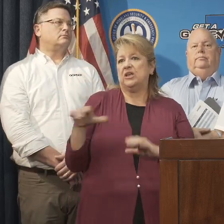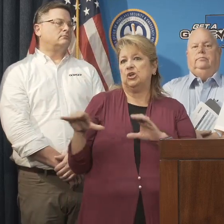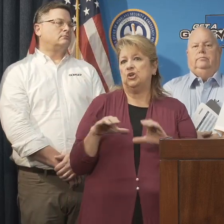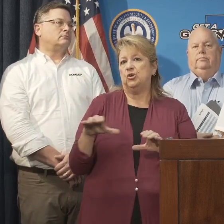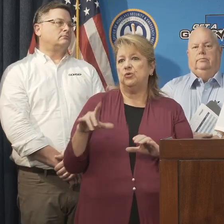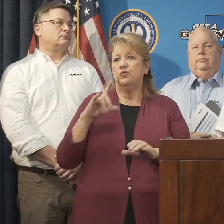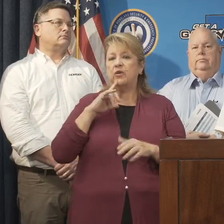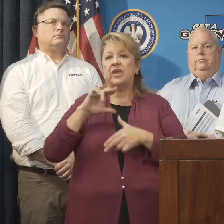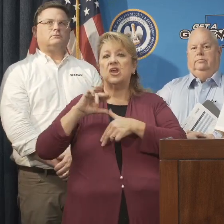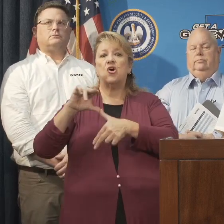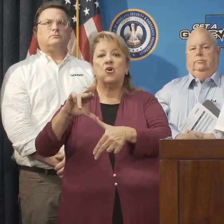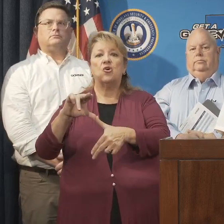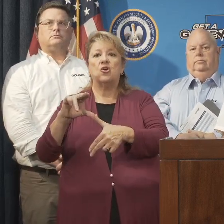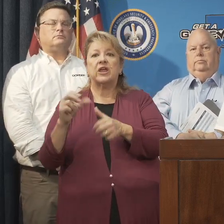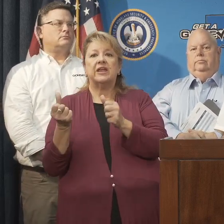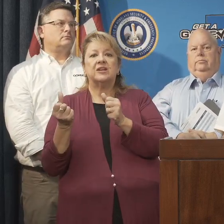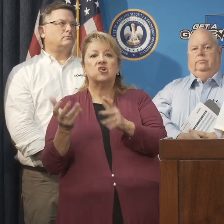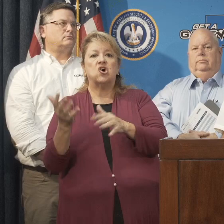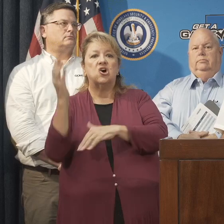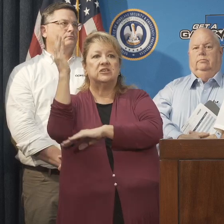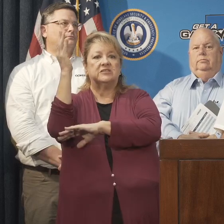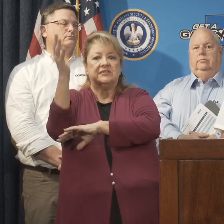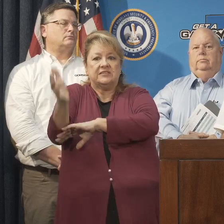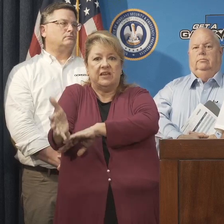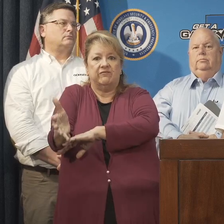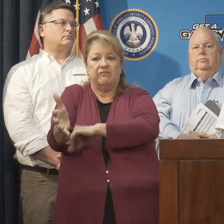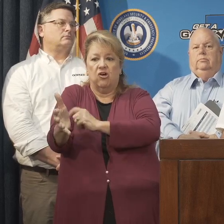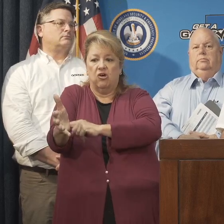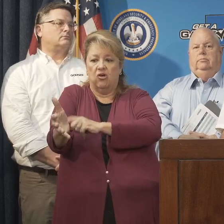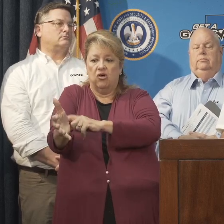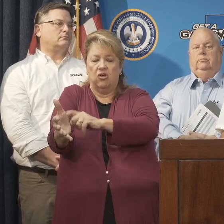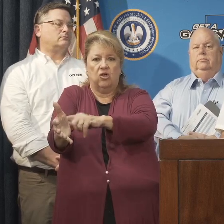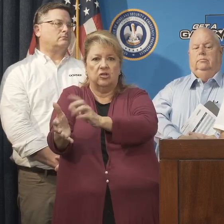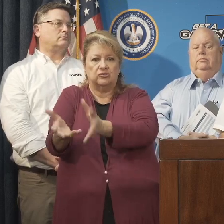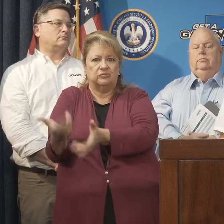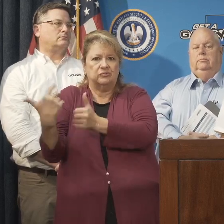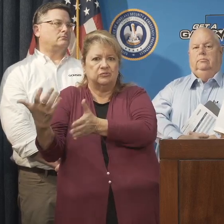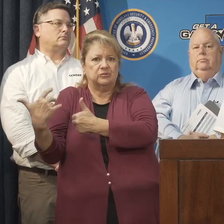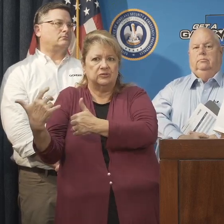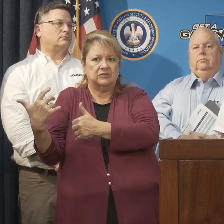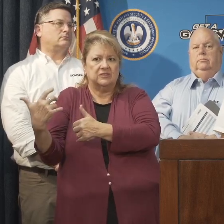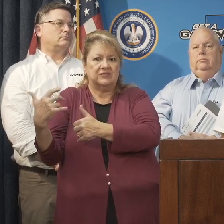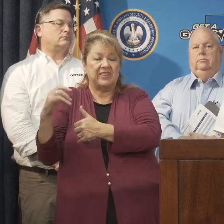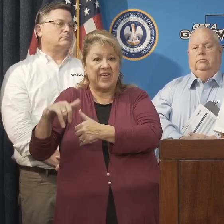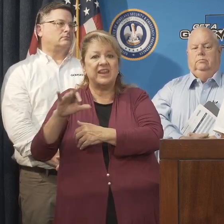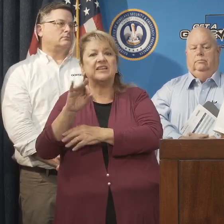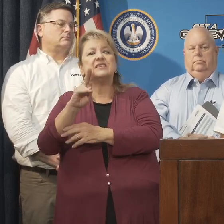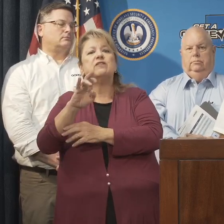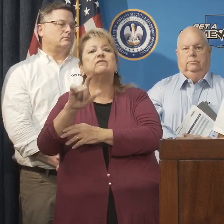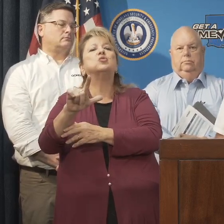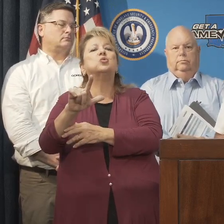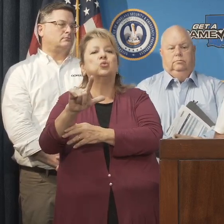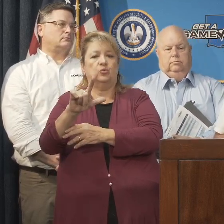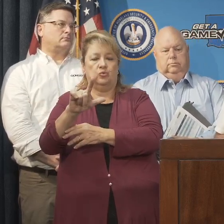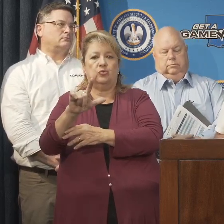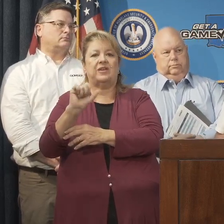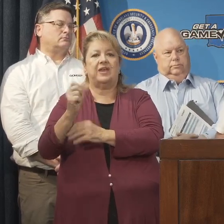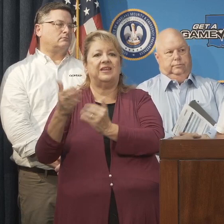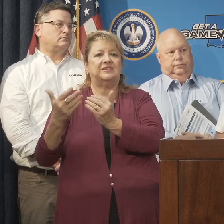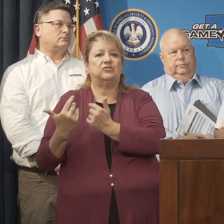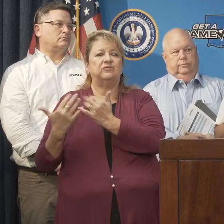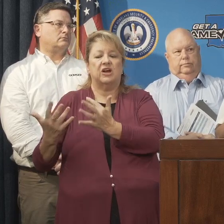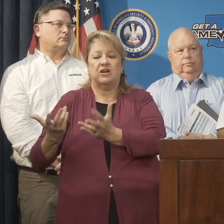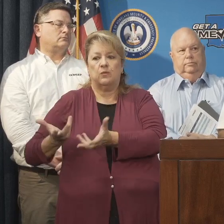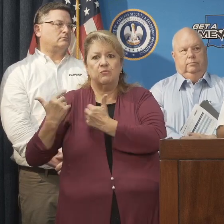that hurricane-caused deadfall to reduce that fuel source? Yeah, I'm going to let the commissioner